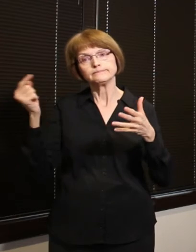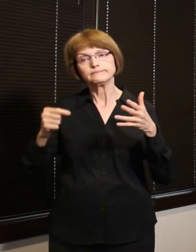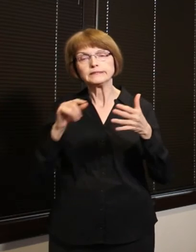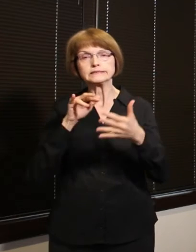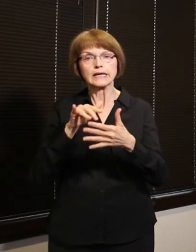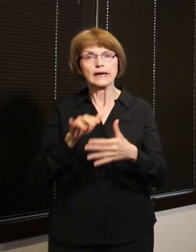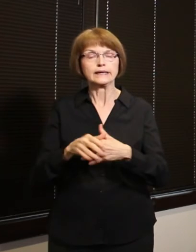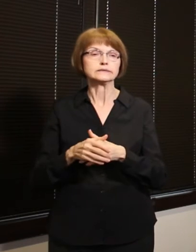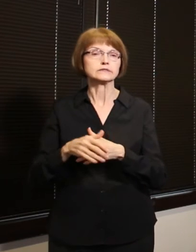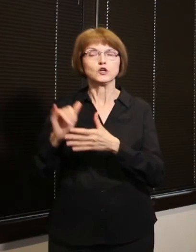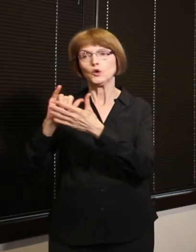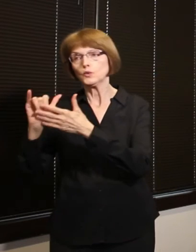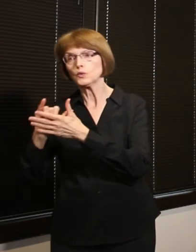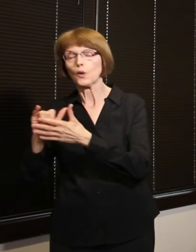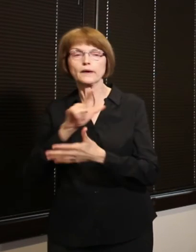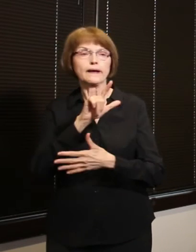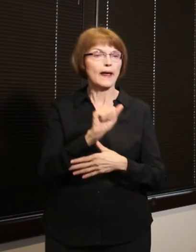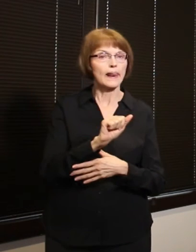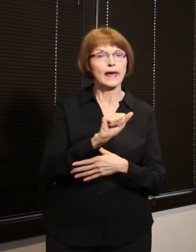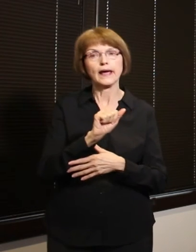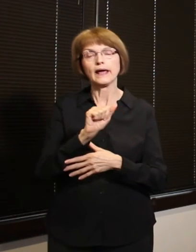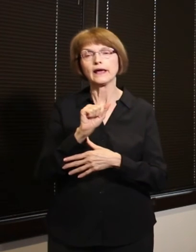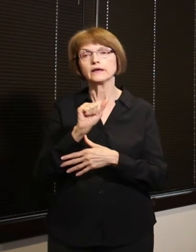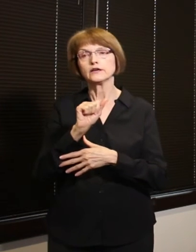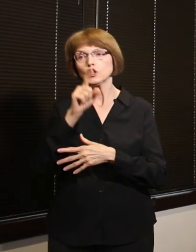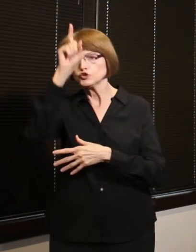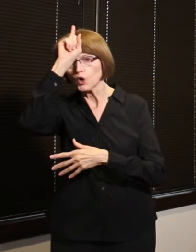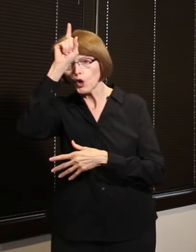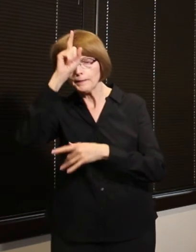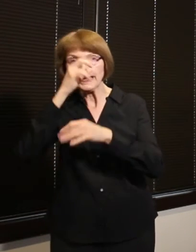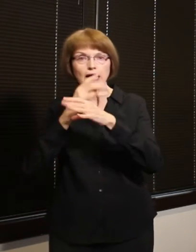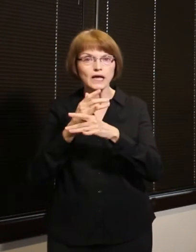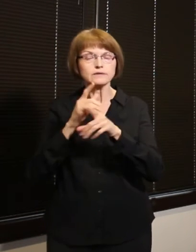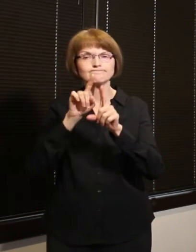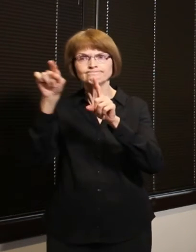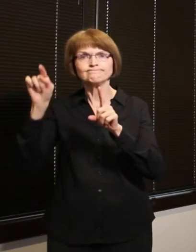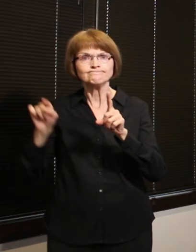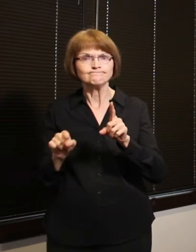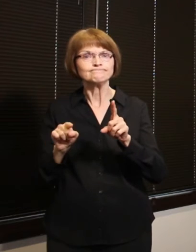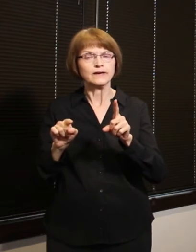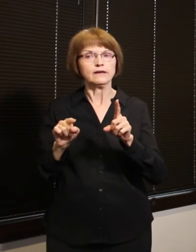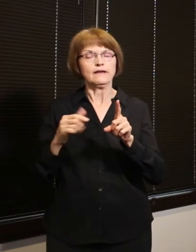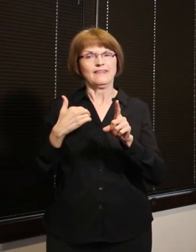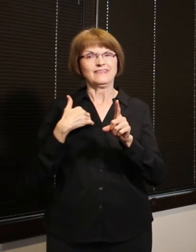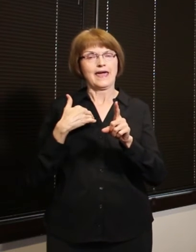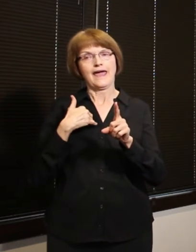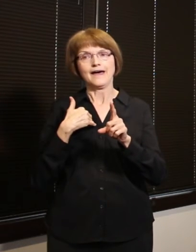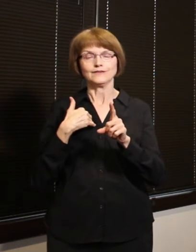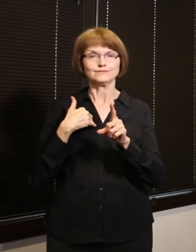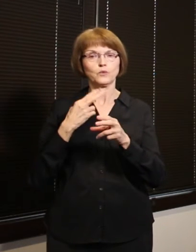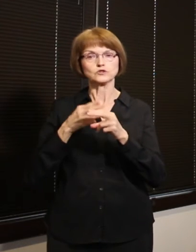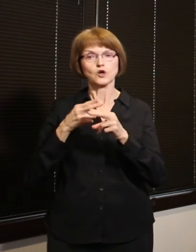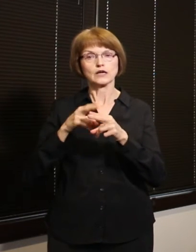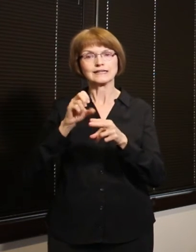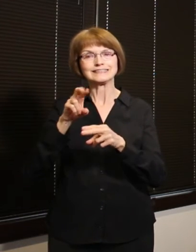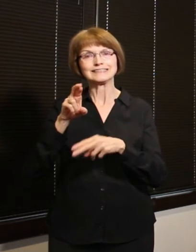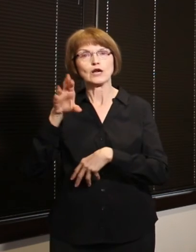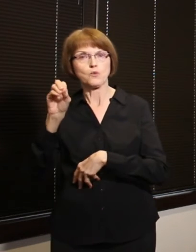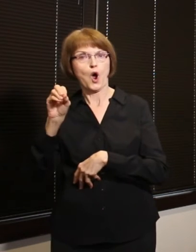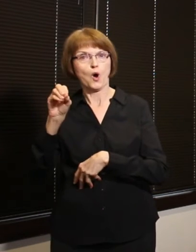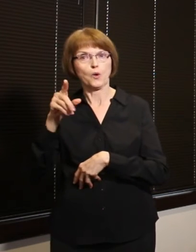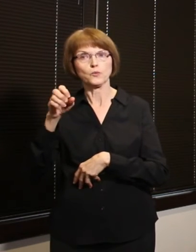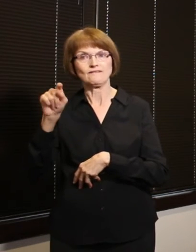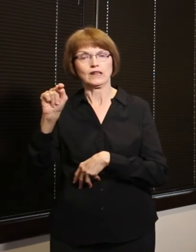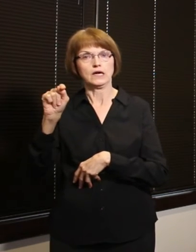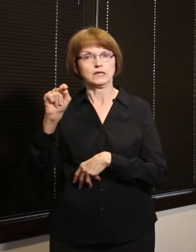York, from LA, countries like Germany, other places. They've mostly done what's called seroprevalence studies, so looking